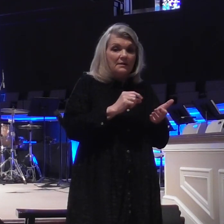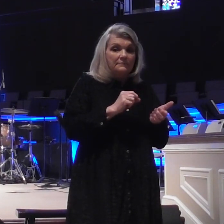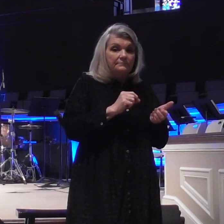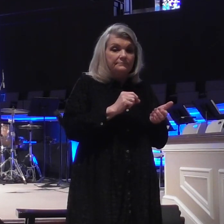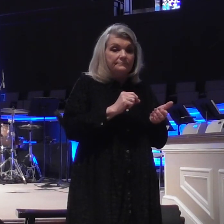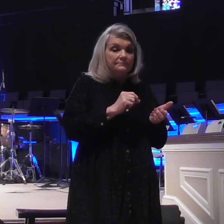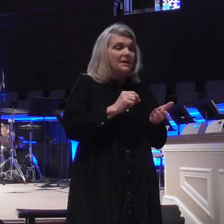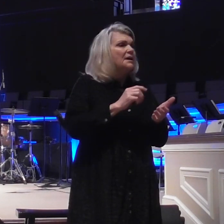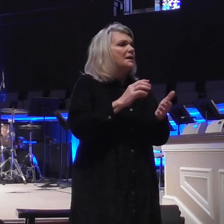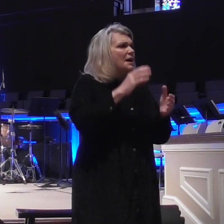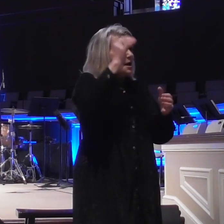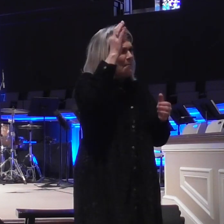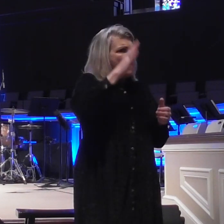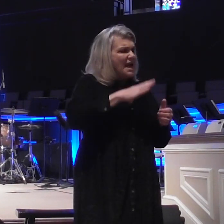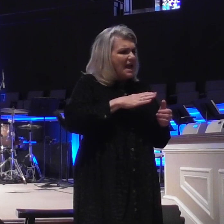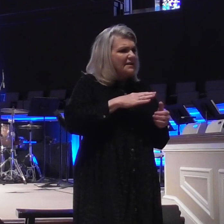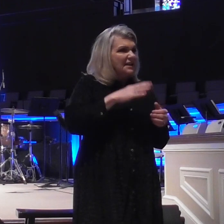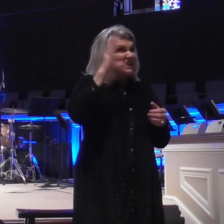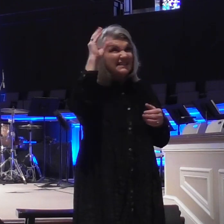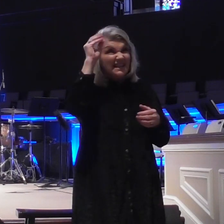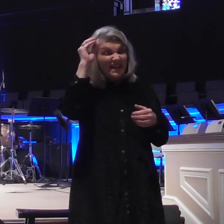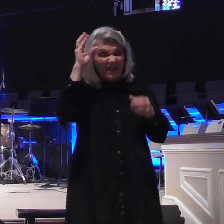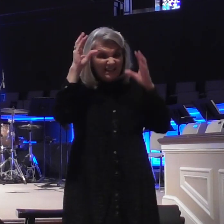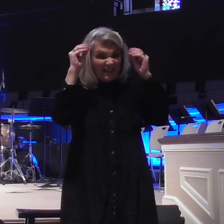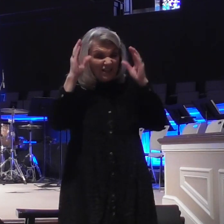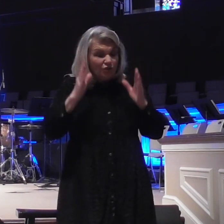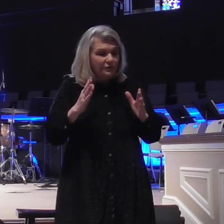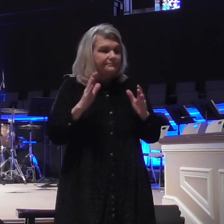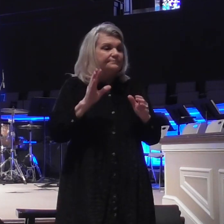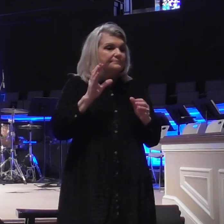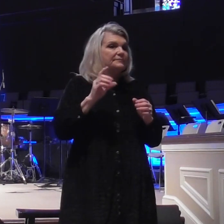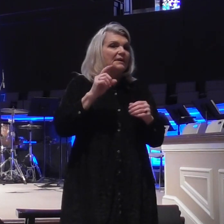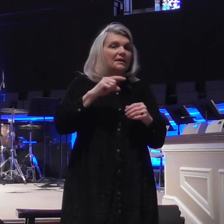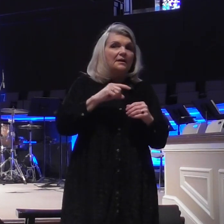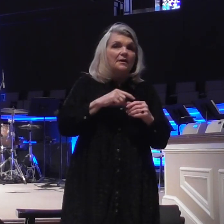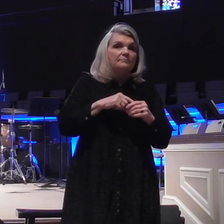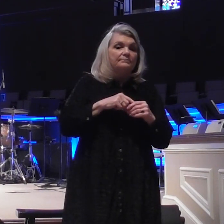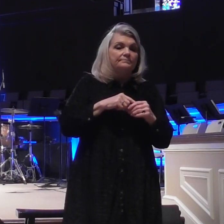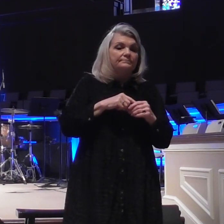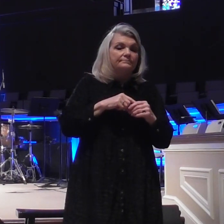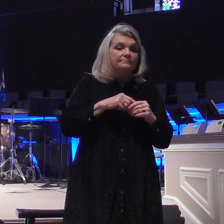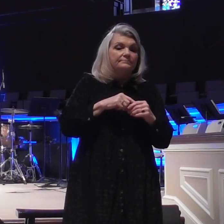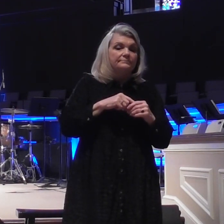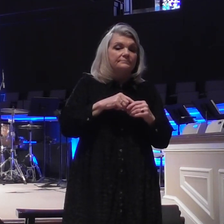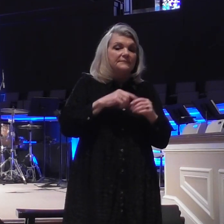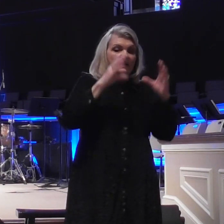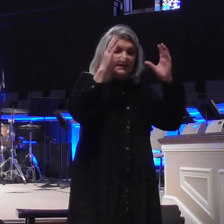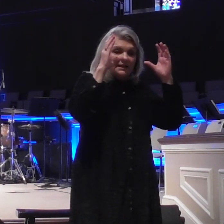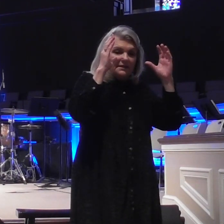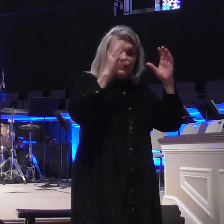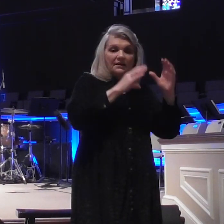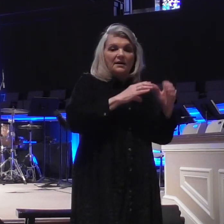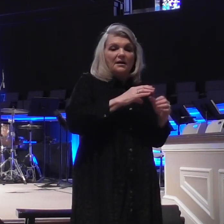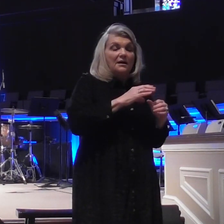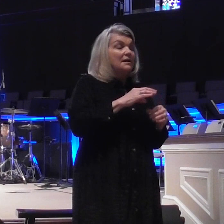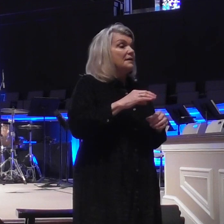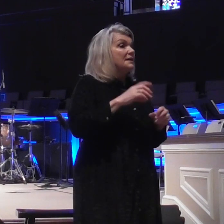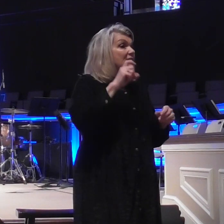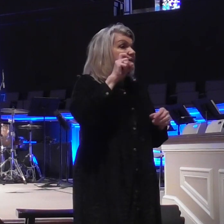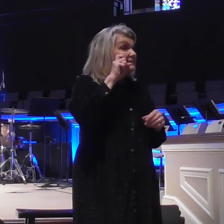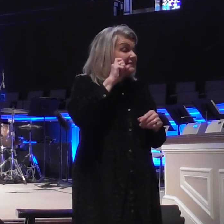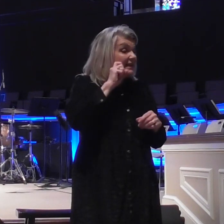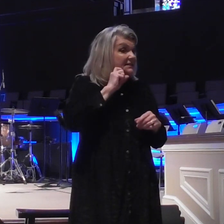ethics. Here are his definitions. Sex is a bodily reality. And I really wish you'd write that down. Sex is a